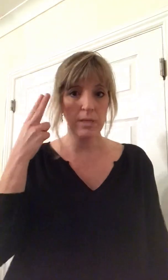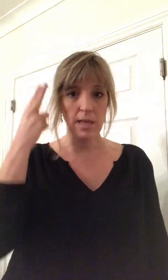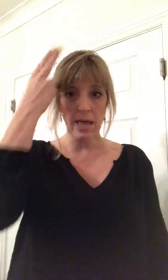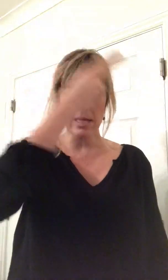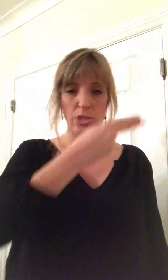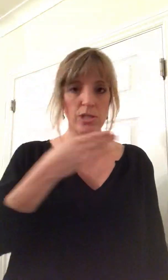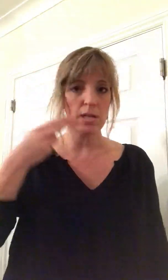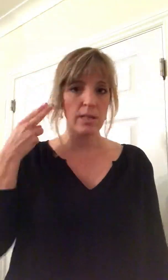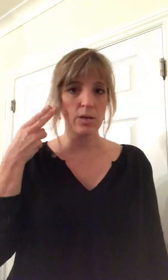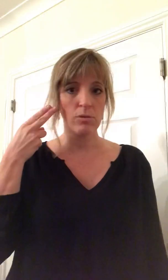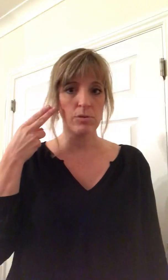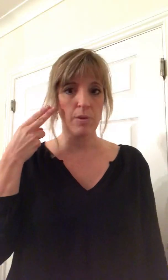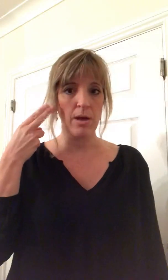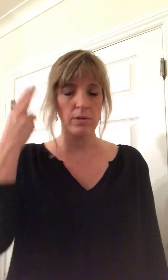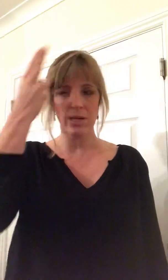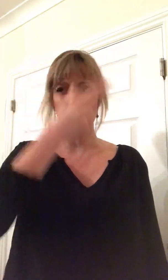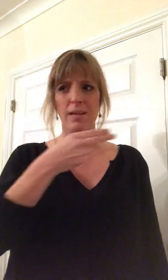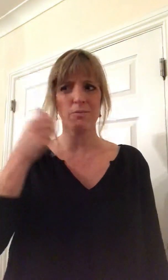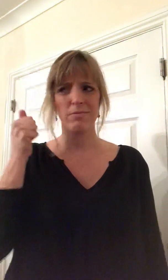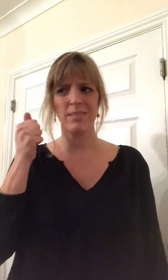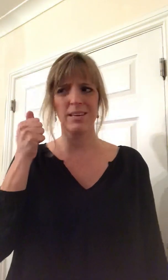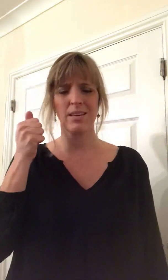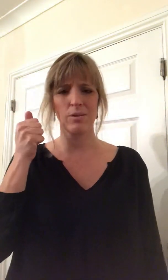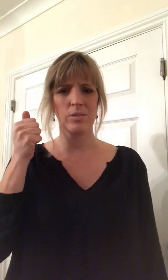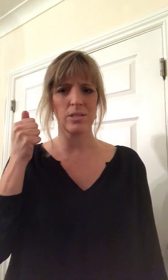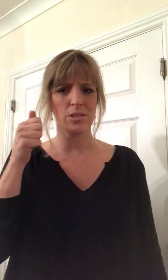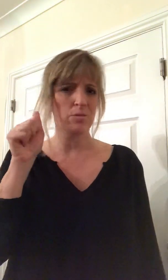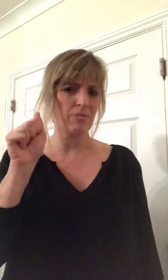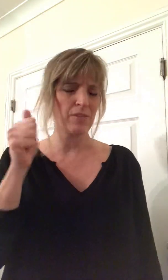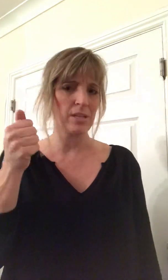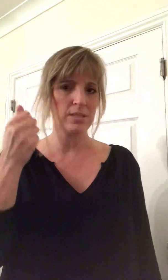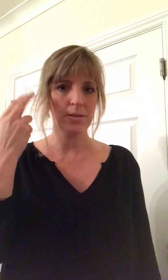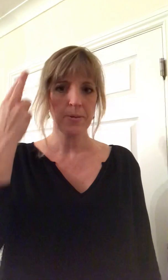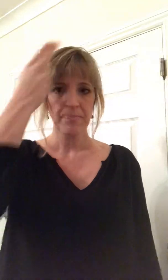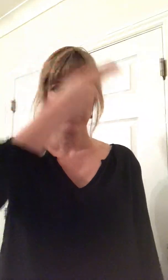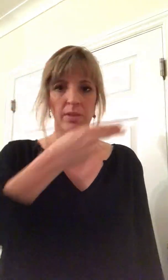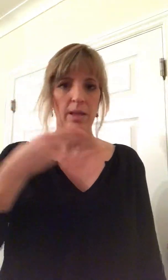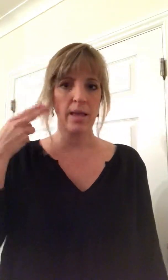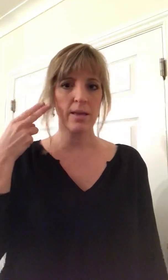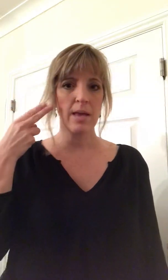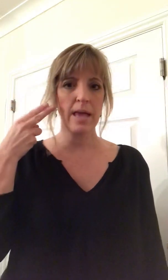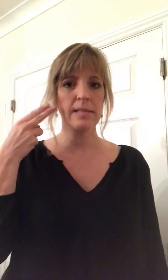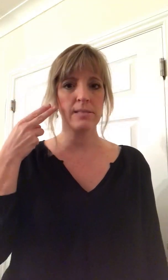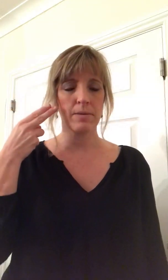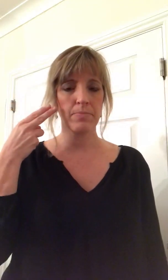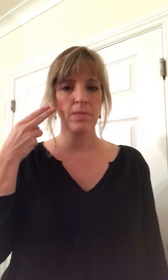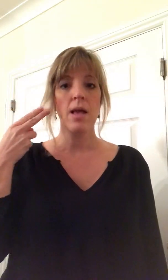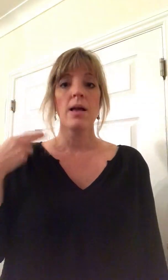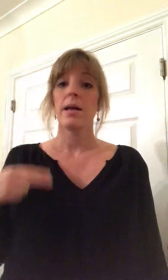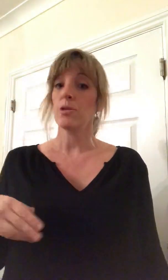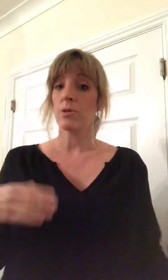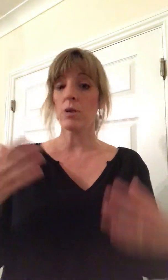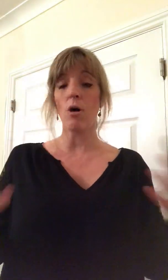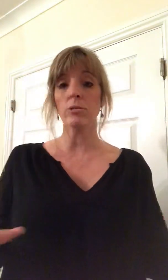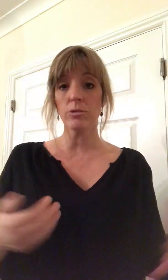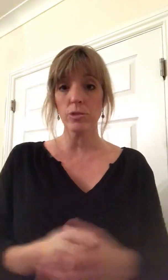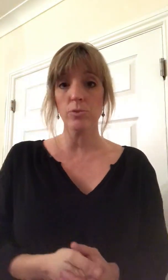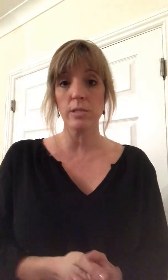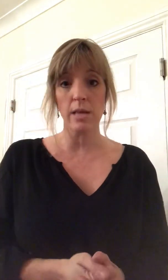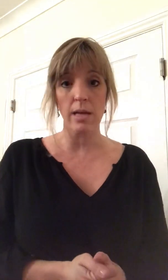the H and that goes around. And I don't think it goes into a fist. Okay, handsome. And you can also do a sign,